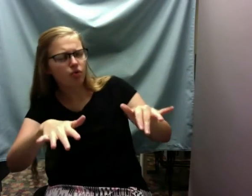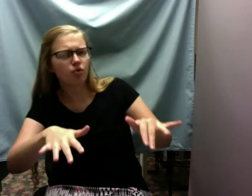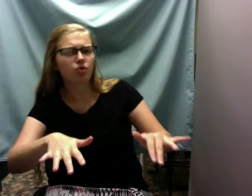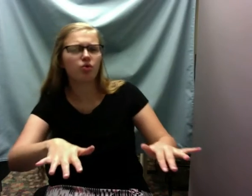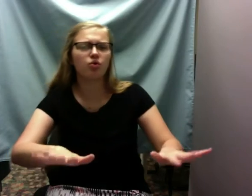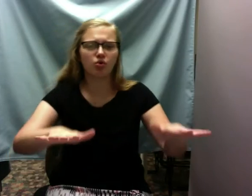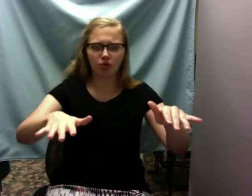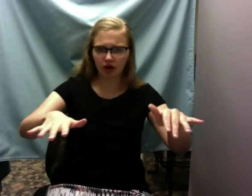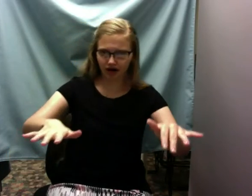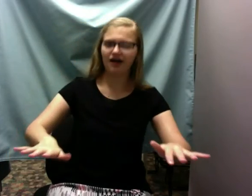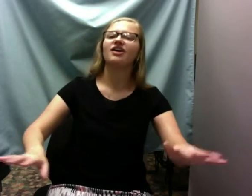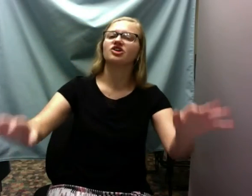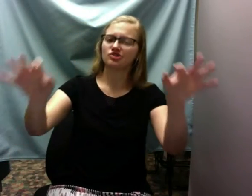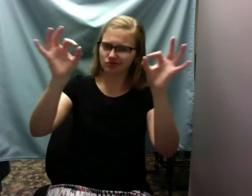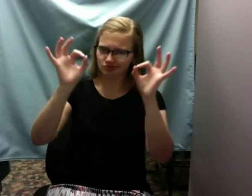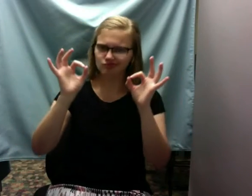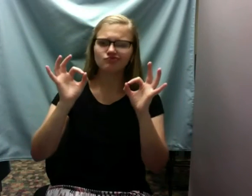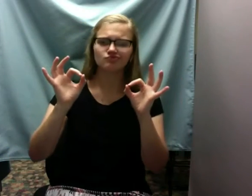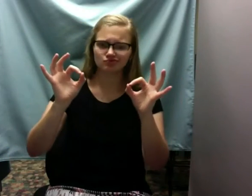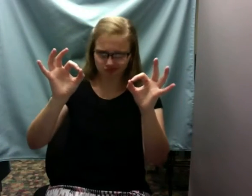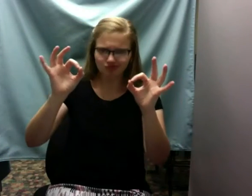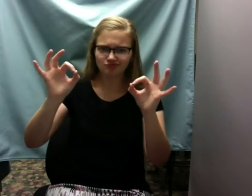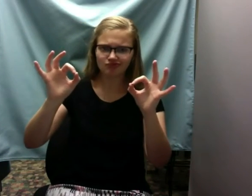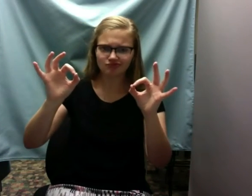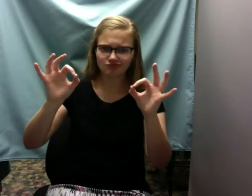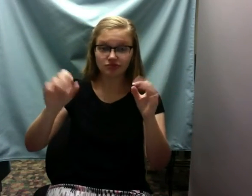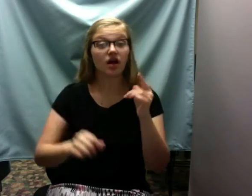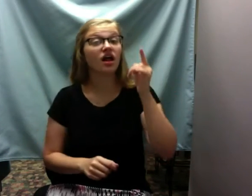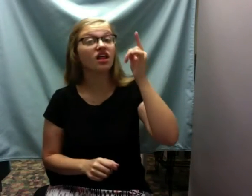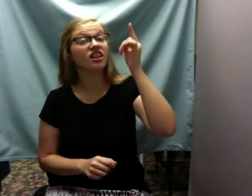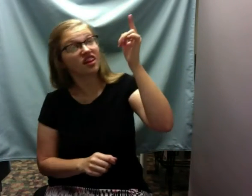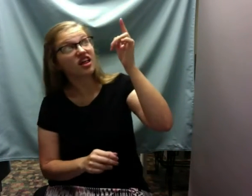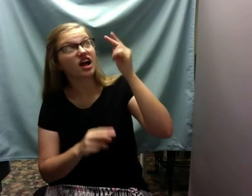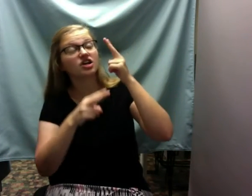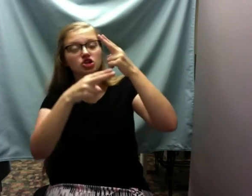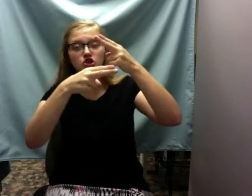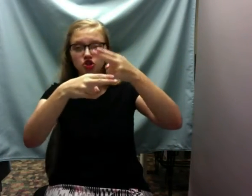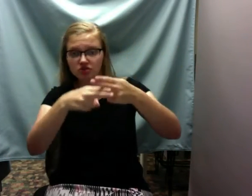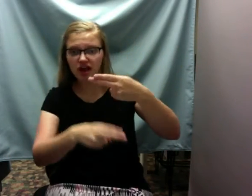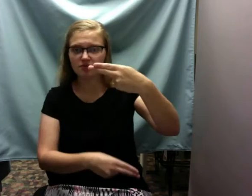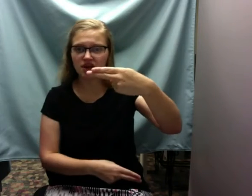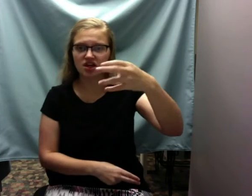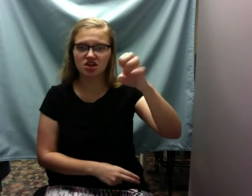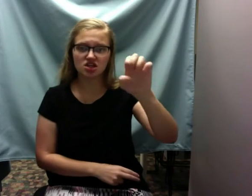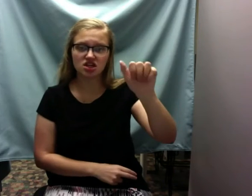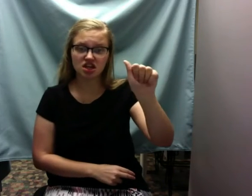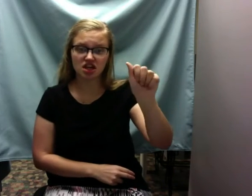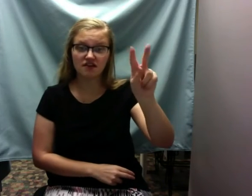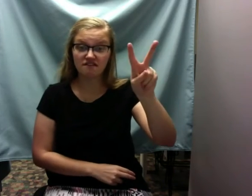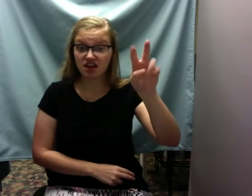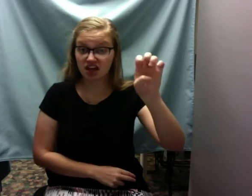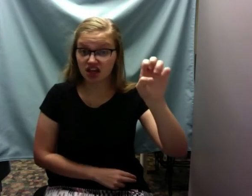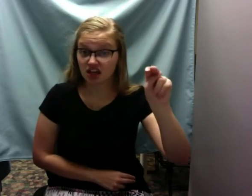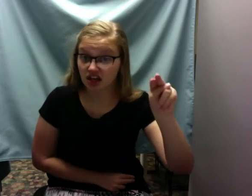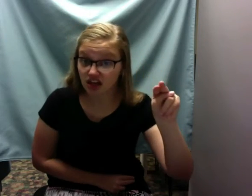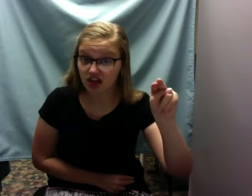and divided the waters which were under the firmament from the waters which were above the firmament. And it was so. And God called the firmament